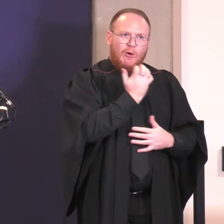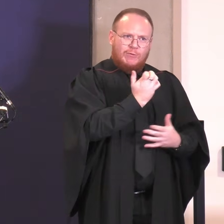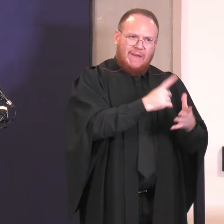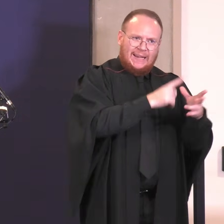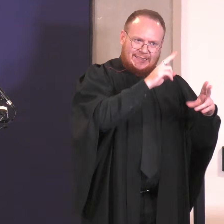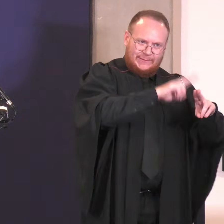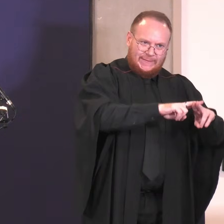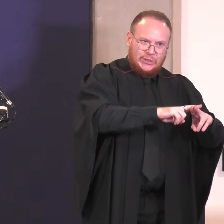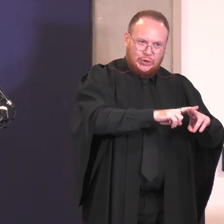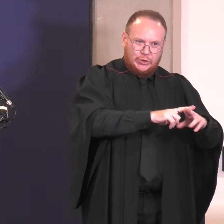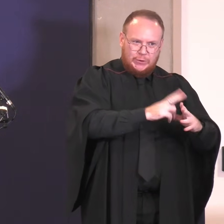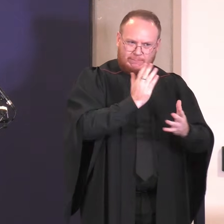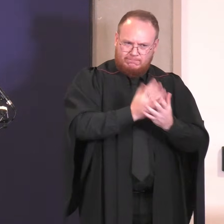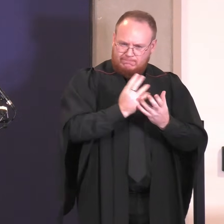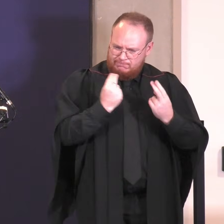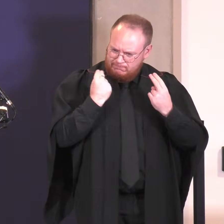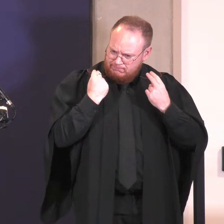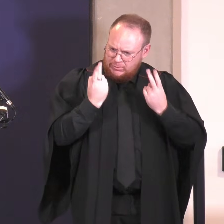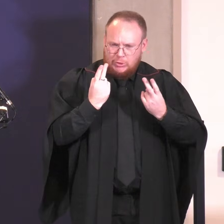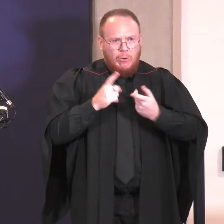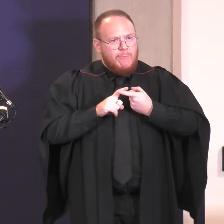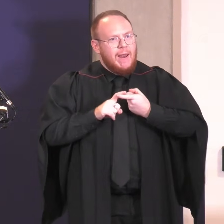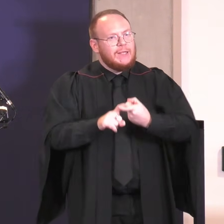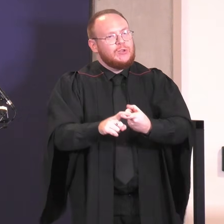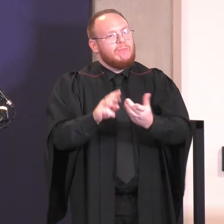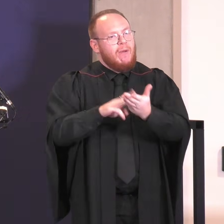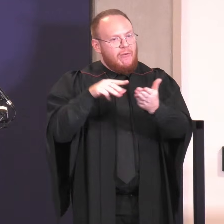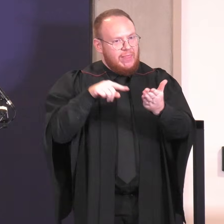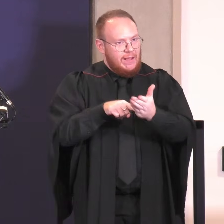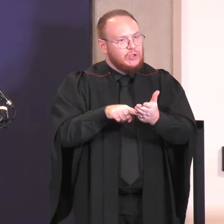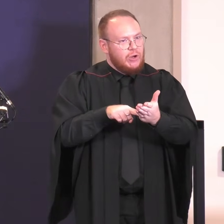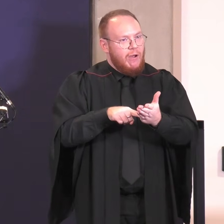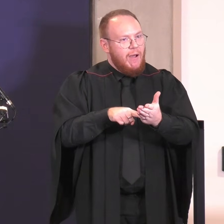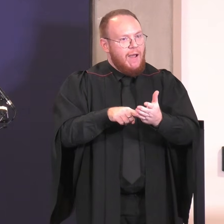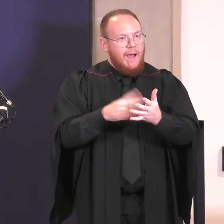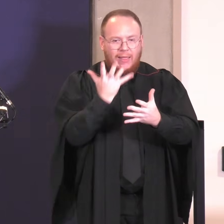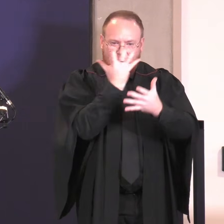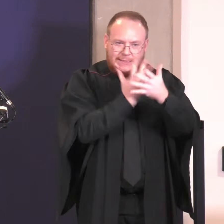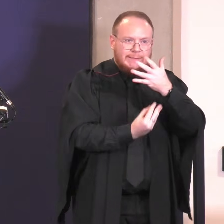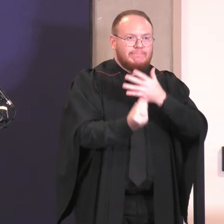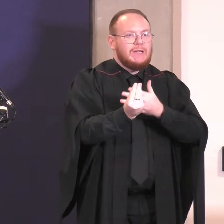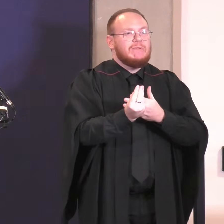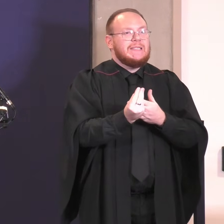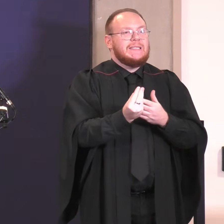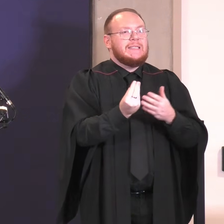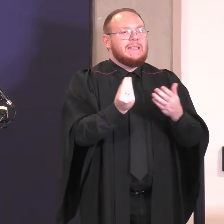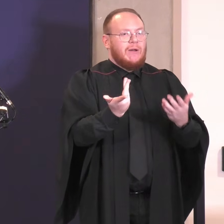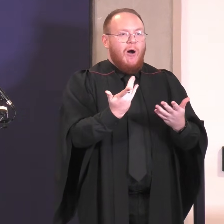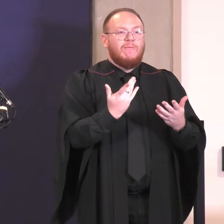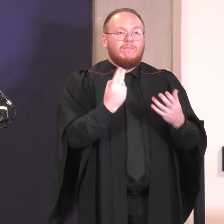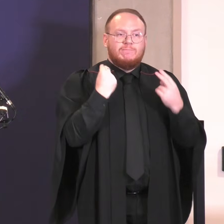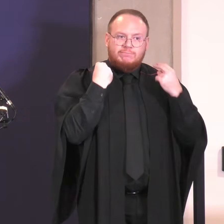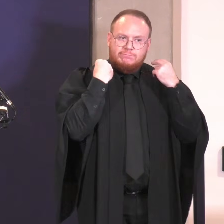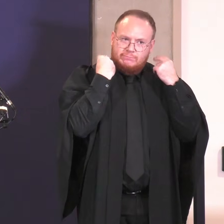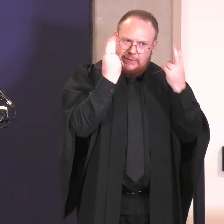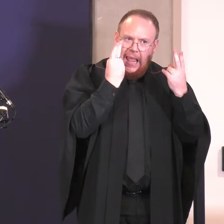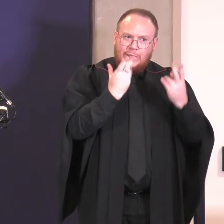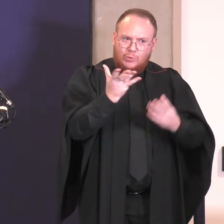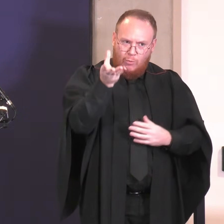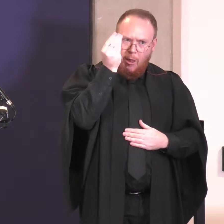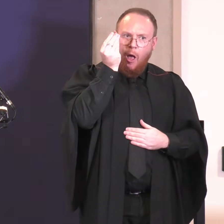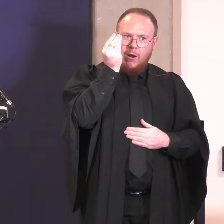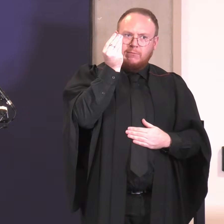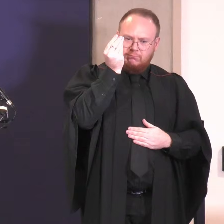Finch, the dogged determination of Margaret Thatcher, and the spirit of Sapere Aude. We dared to learn and we